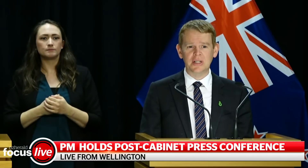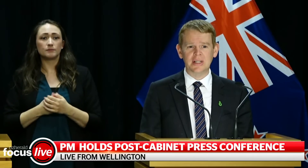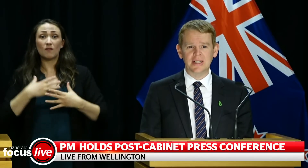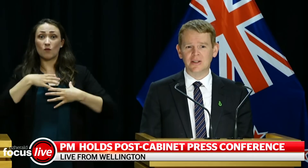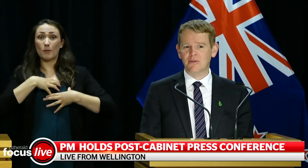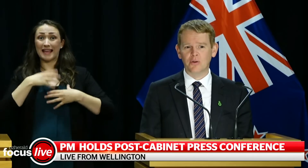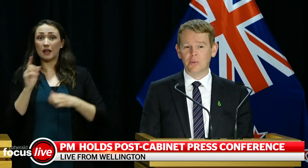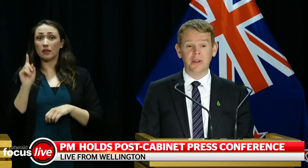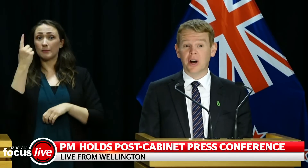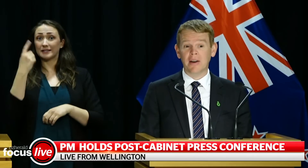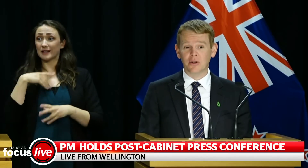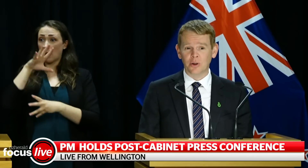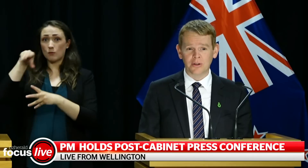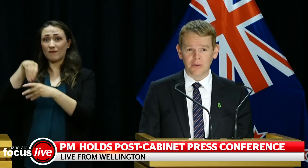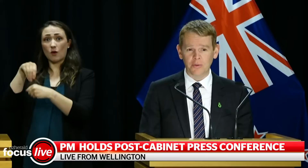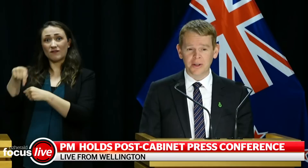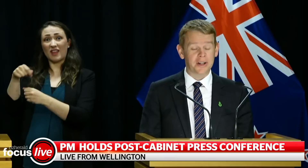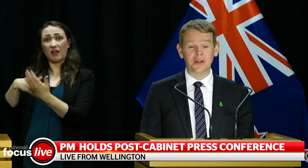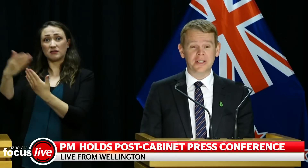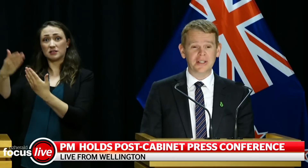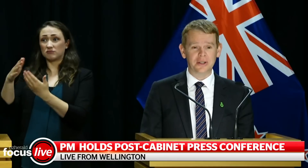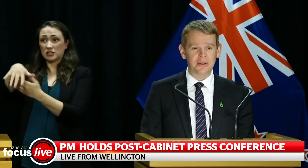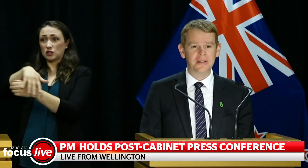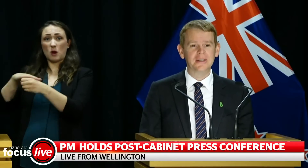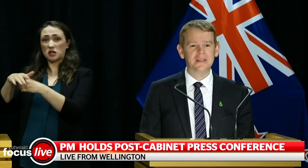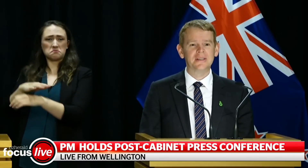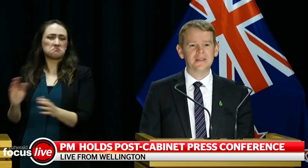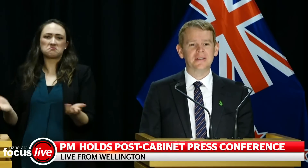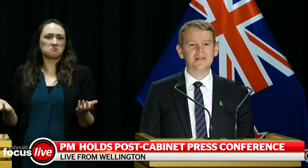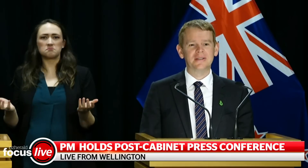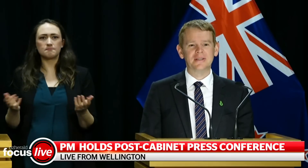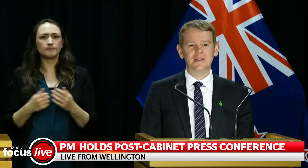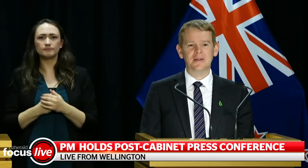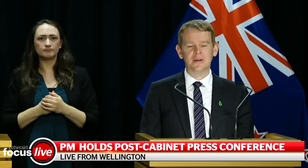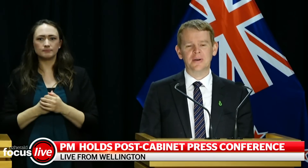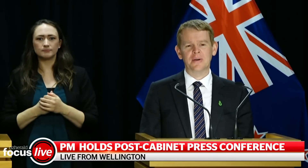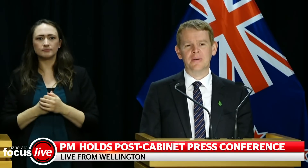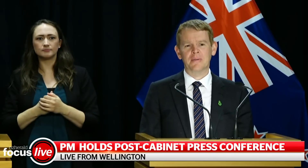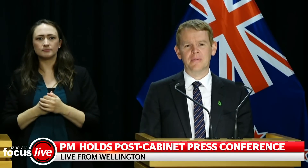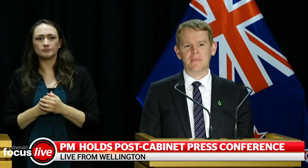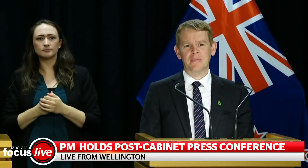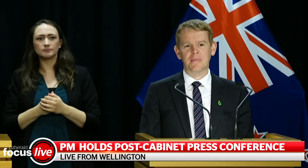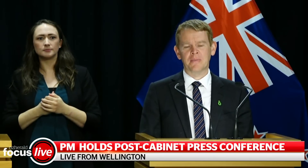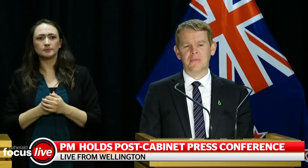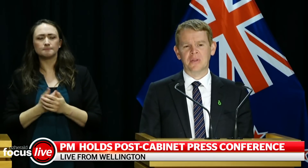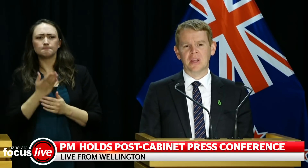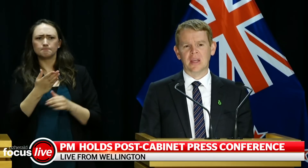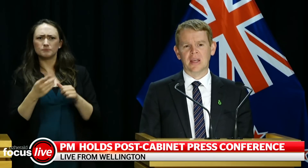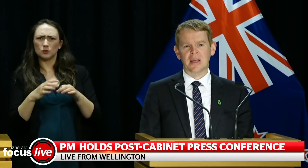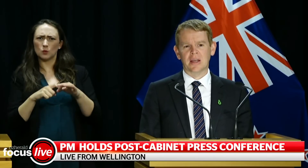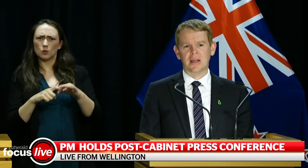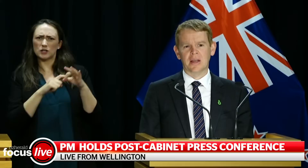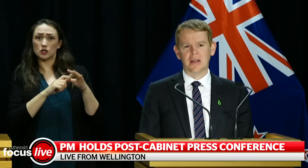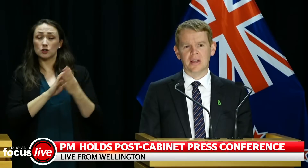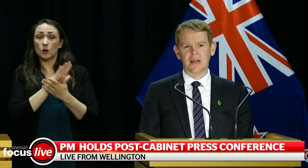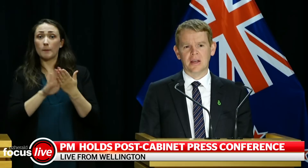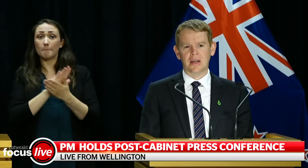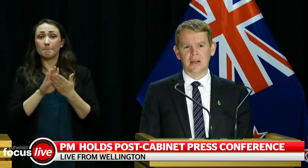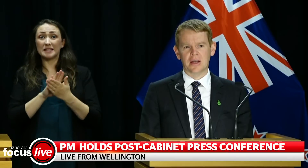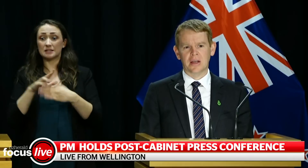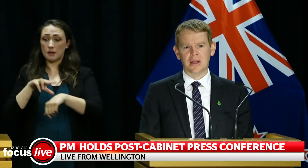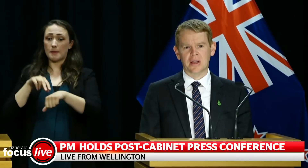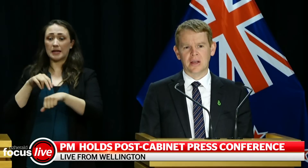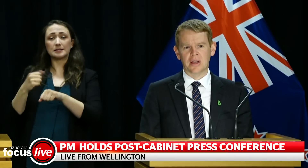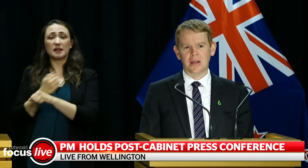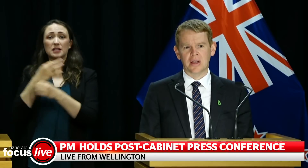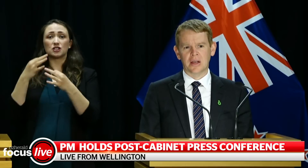would routinely get involved with, and I haven't gotten involved with, and I don't intend to. Okay, so it's okay for police to decide, we give them a free hand to decide who they